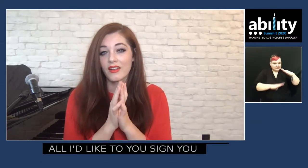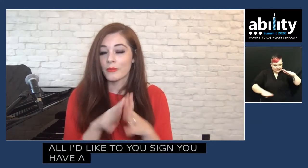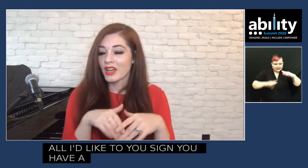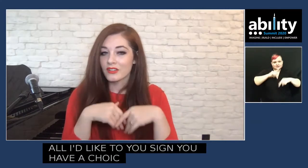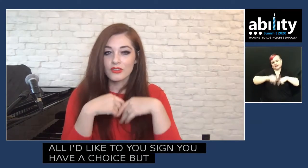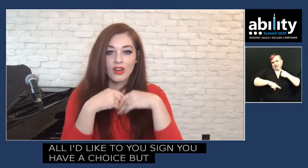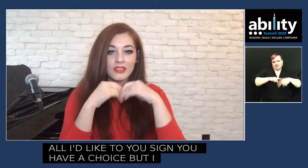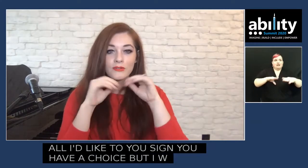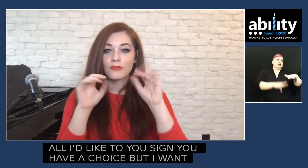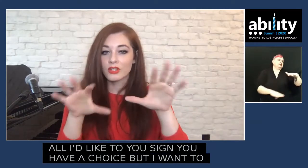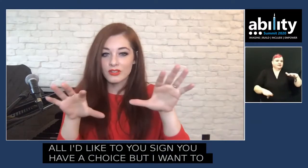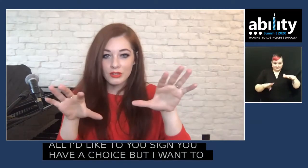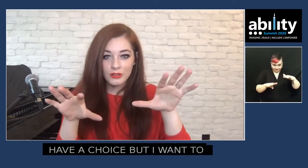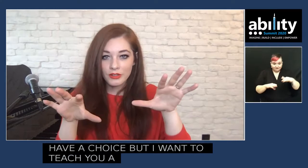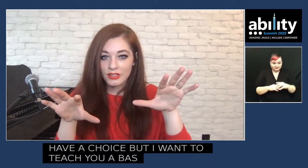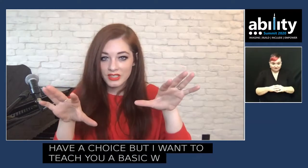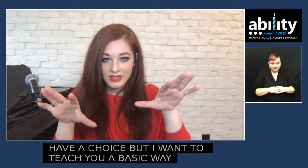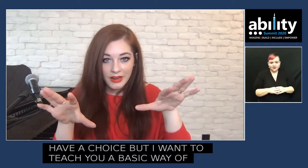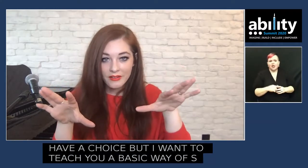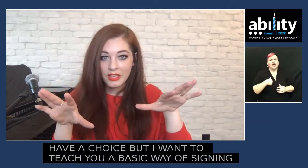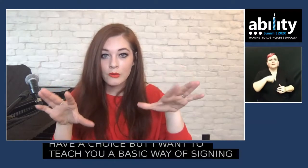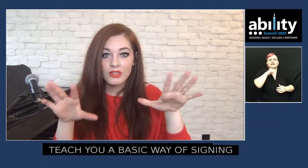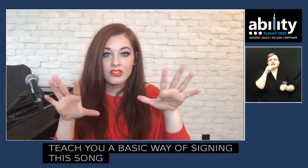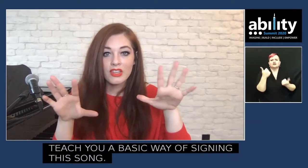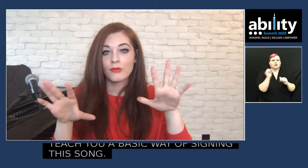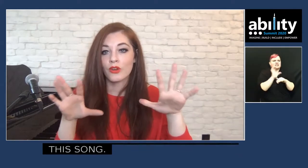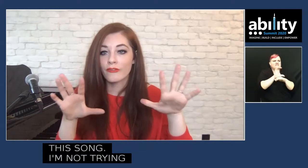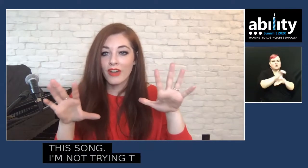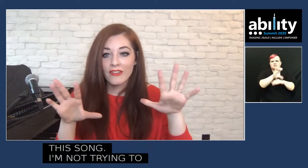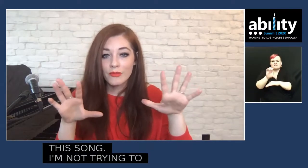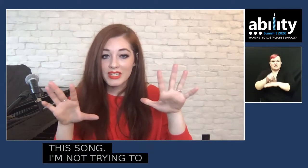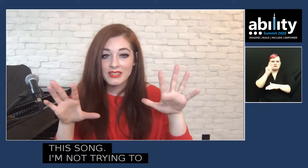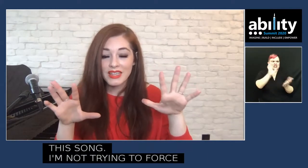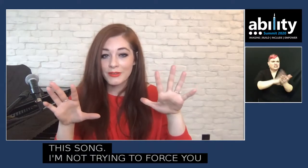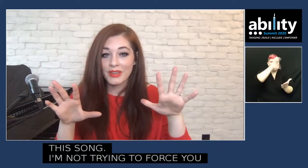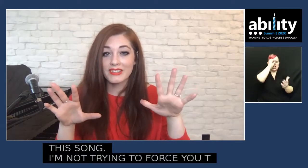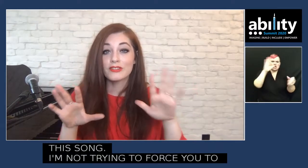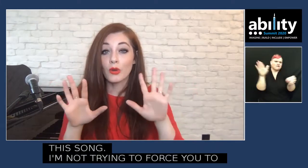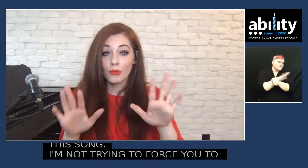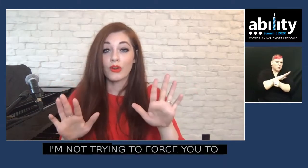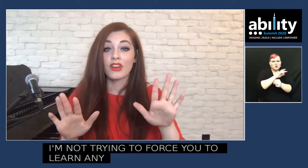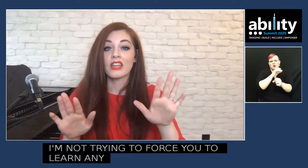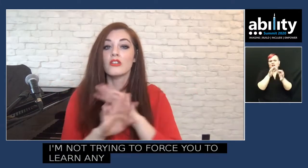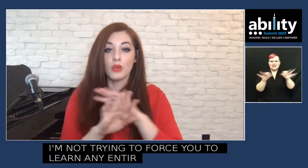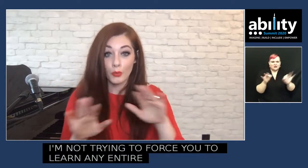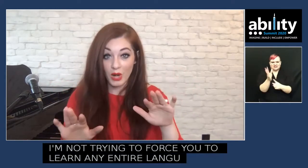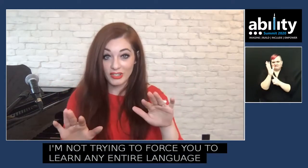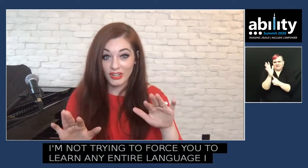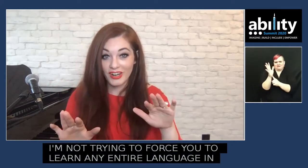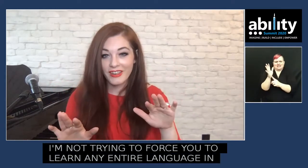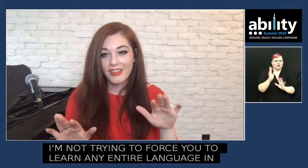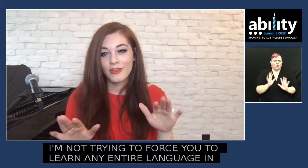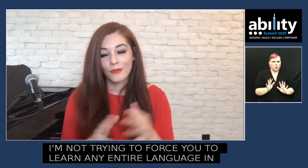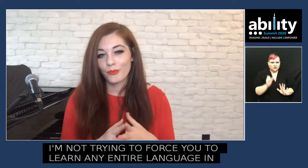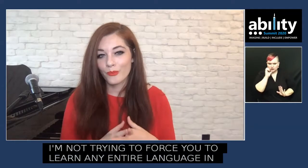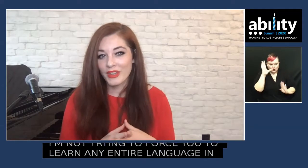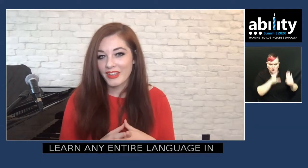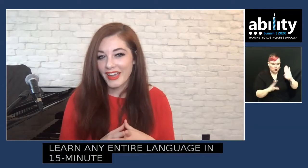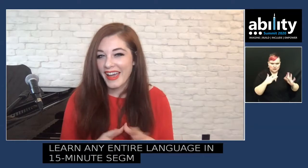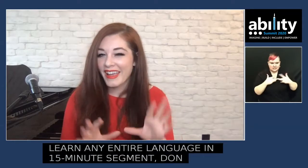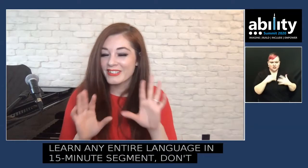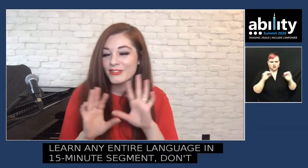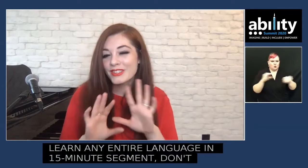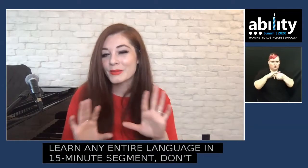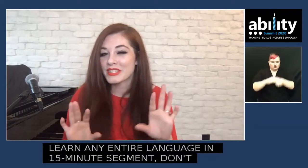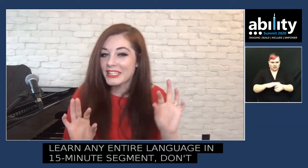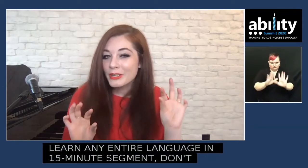song. I'm not trying to force you to learn an entire language in one 5-minute segment. Don't worry, no pressure.